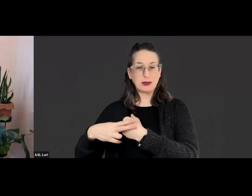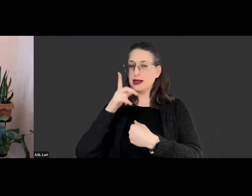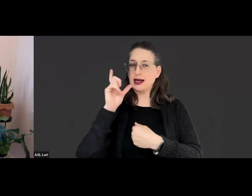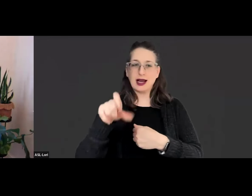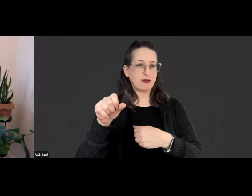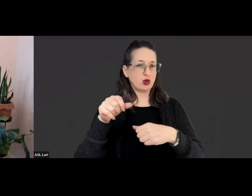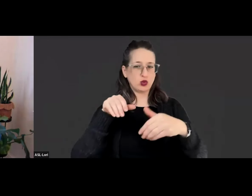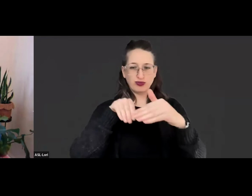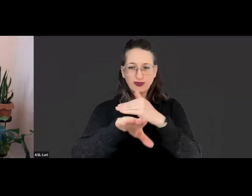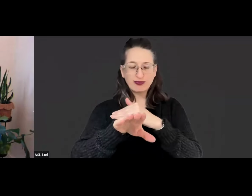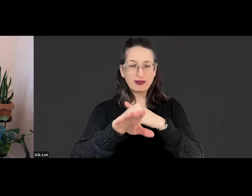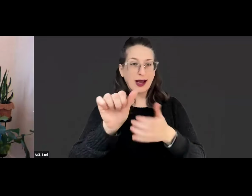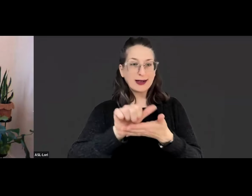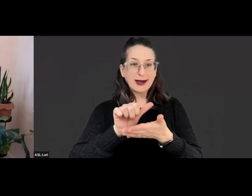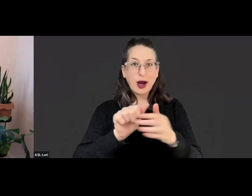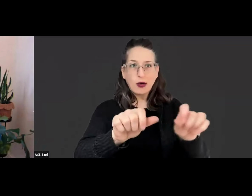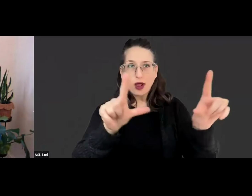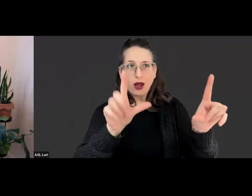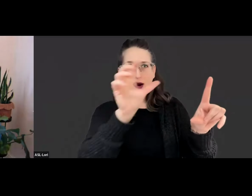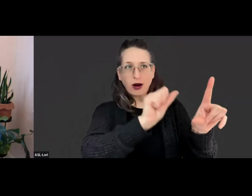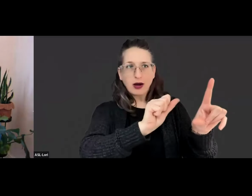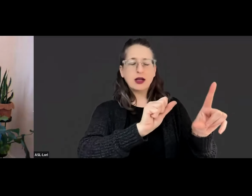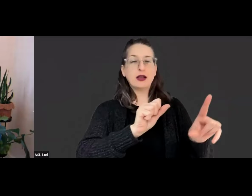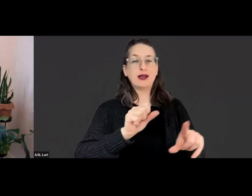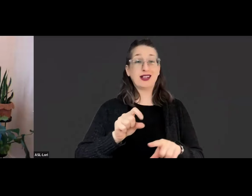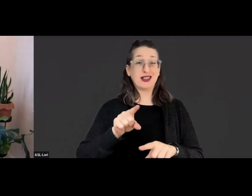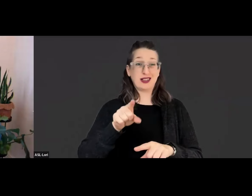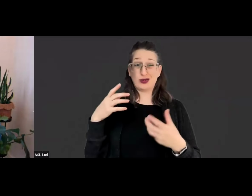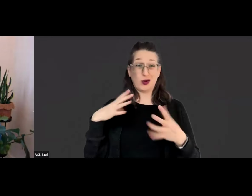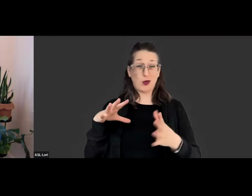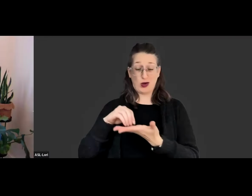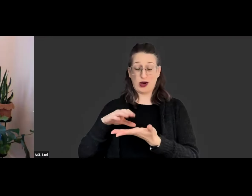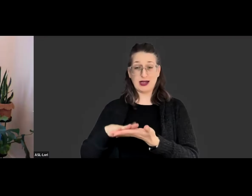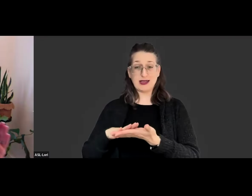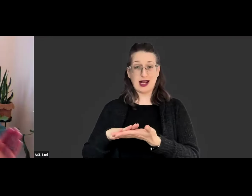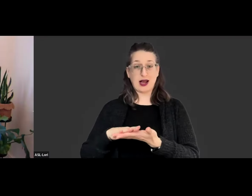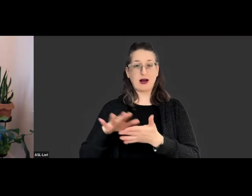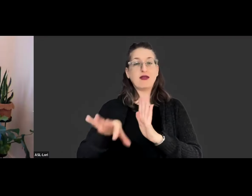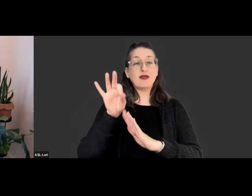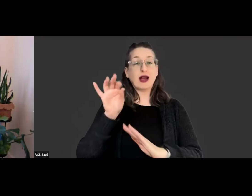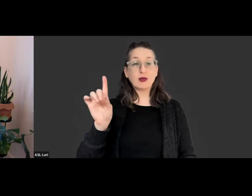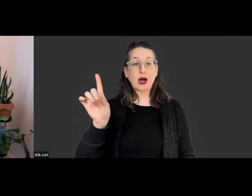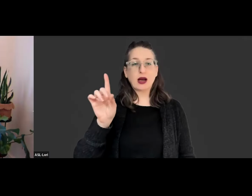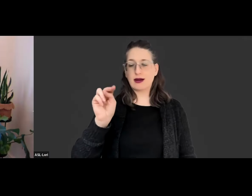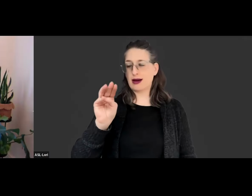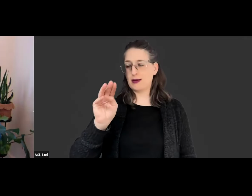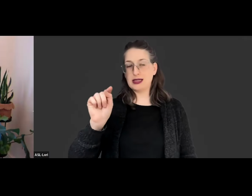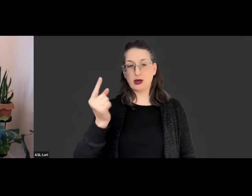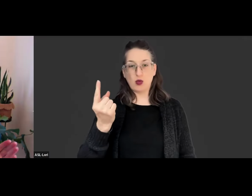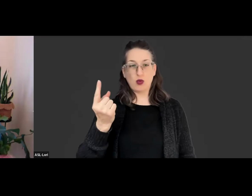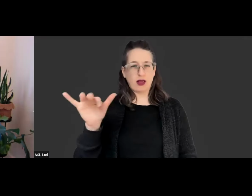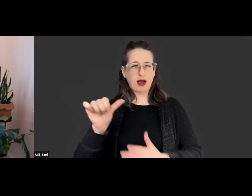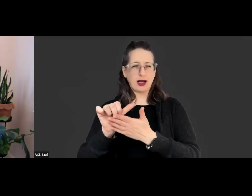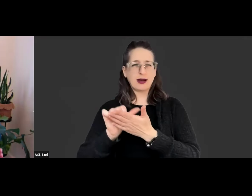it. But if you don't want to write it down, it is in your NMT1 account like it used to be.